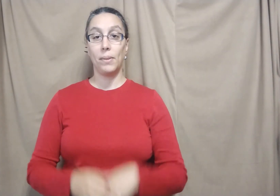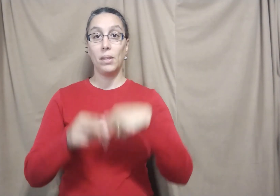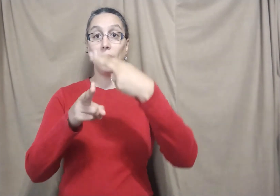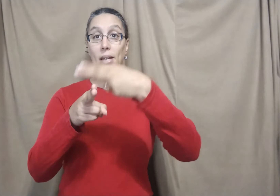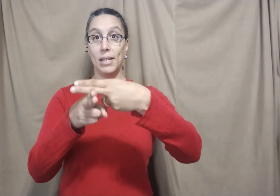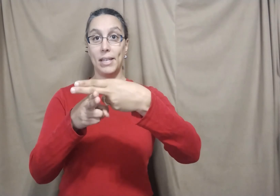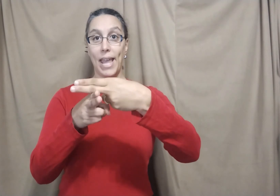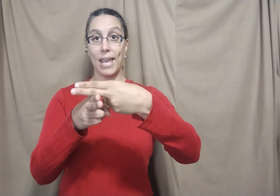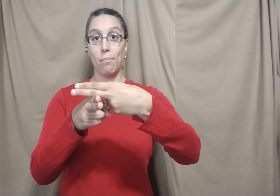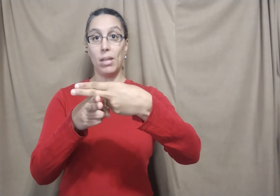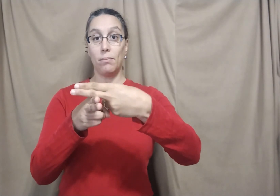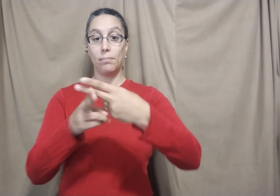name,